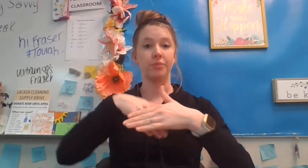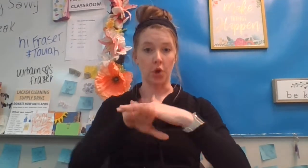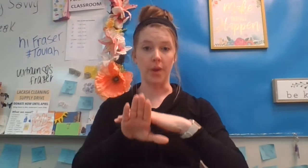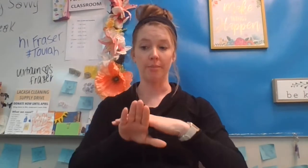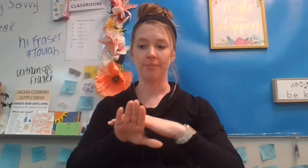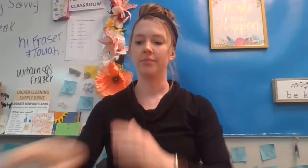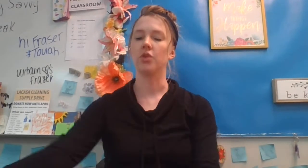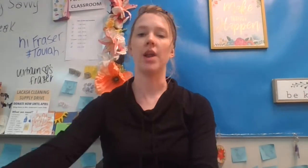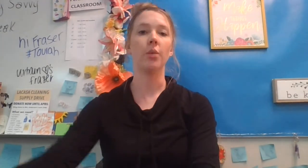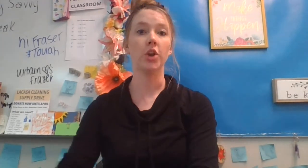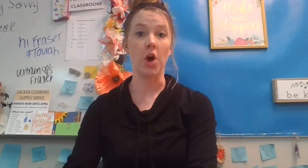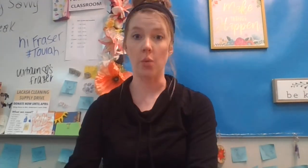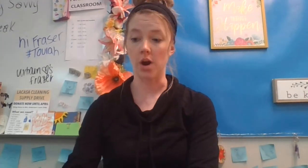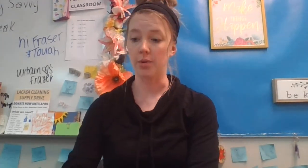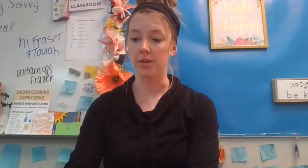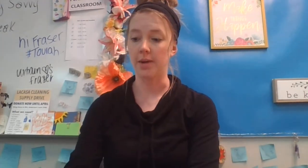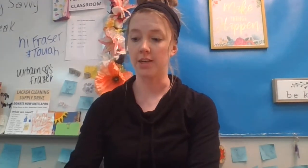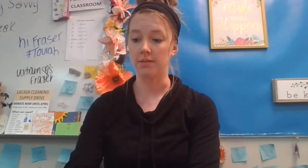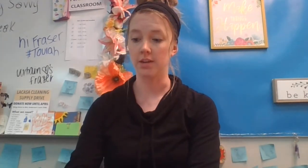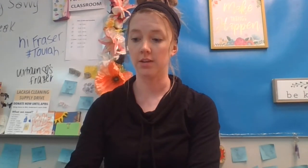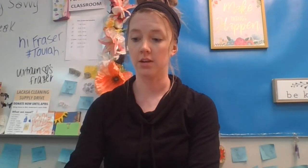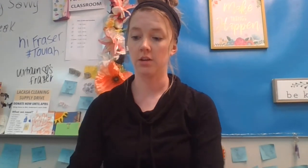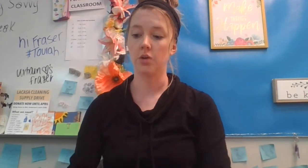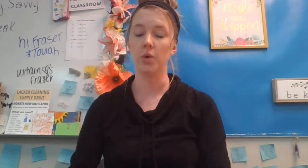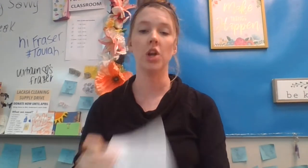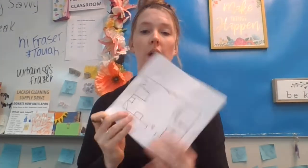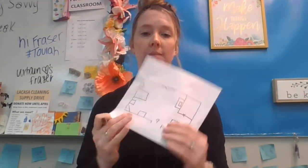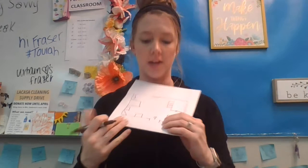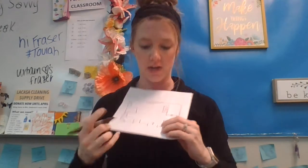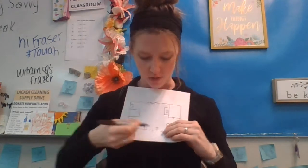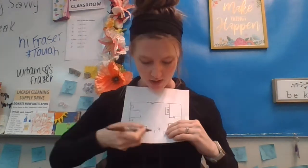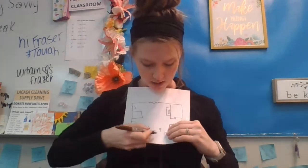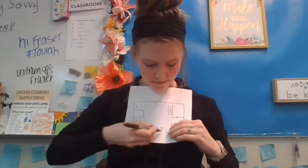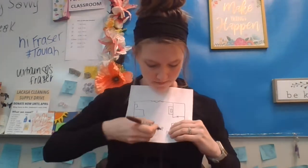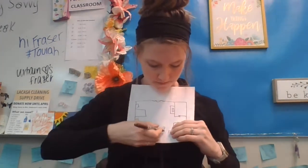go in. So now we know where our perspective is. We know I'm standing right here.